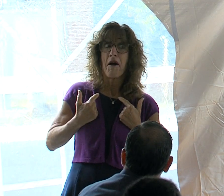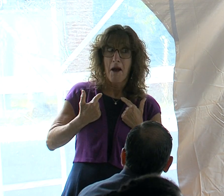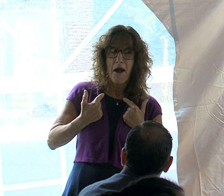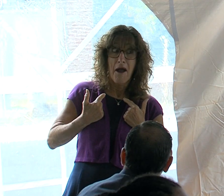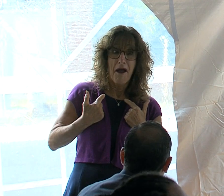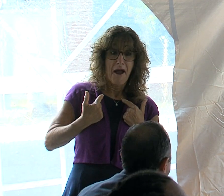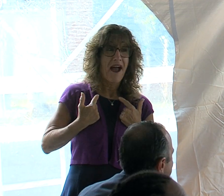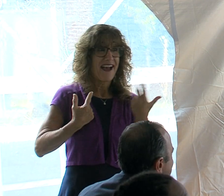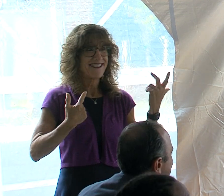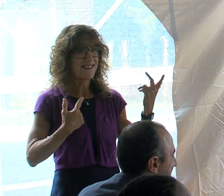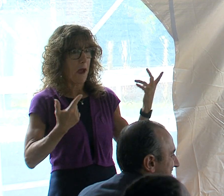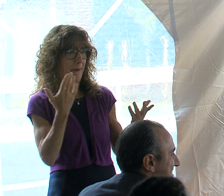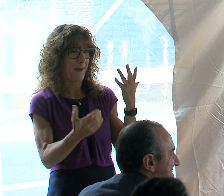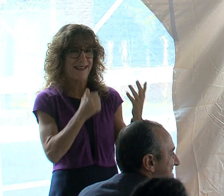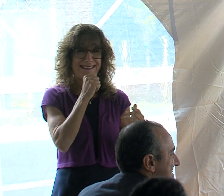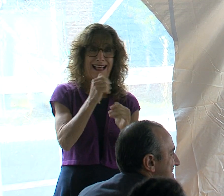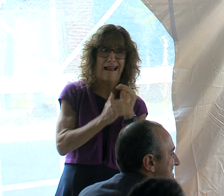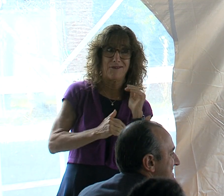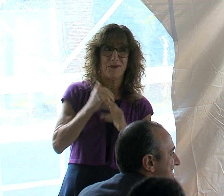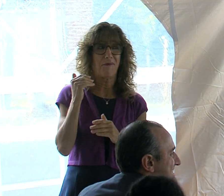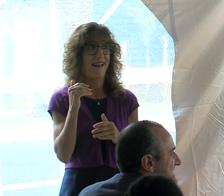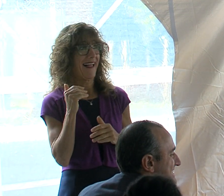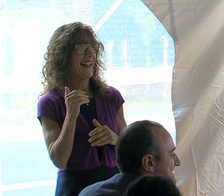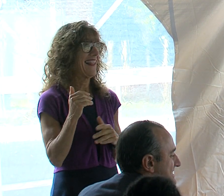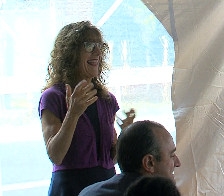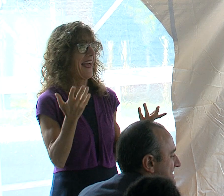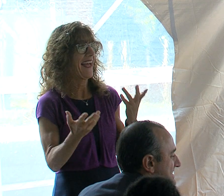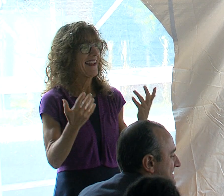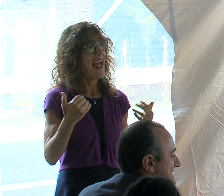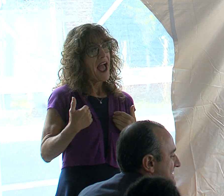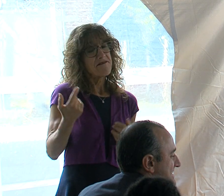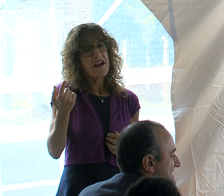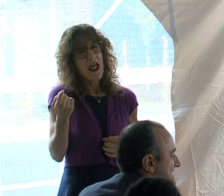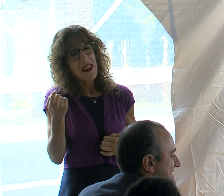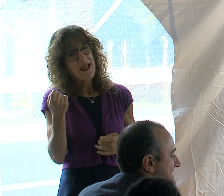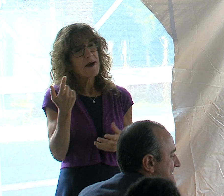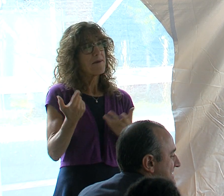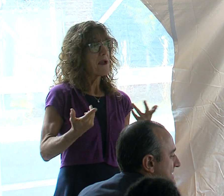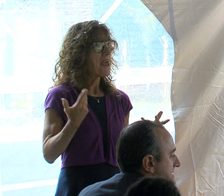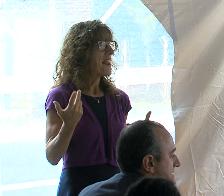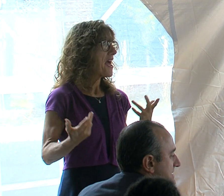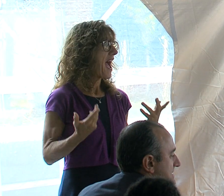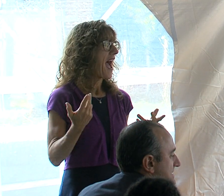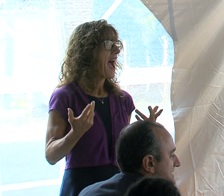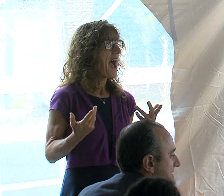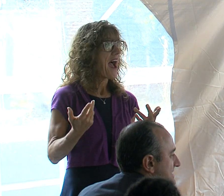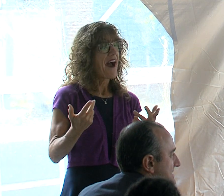despite it being a little uncomfortable and having a little bit of a, you